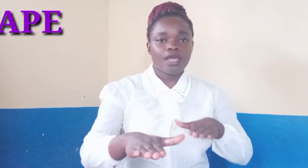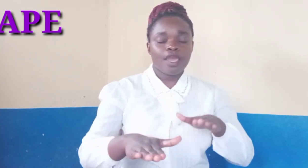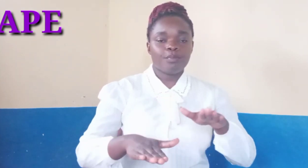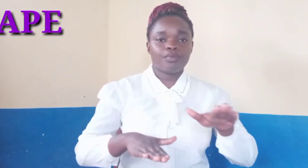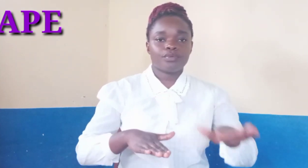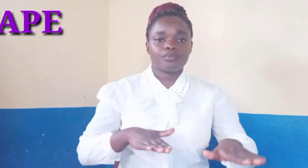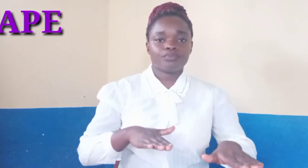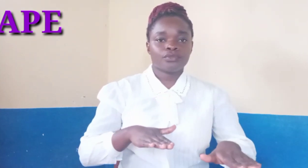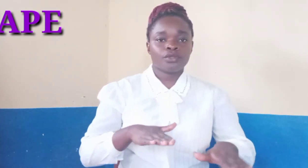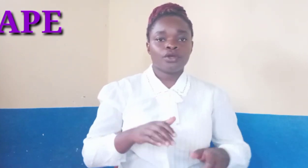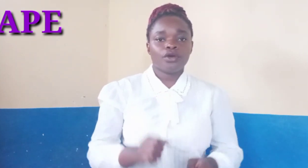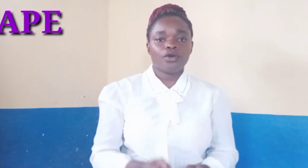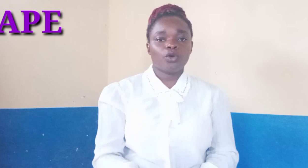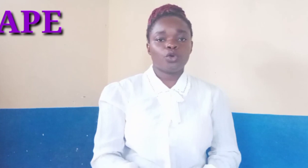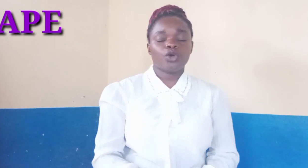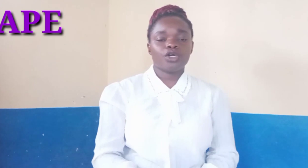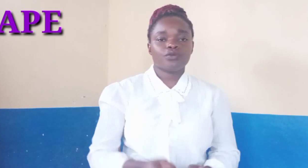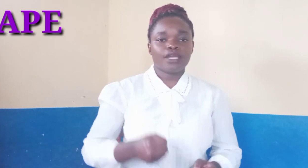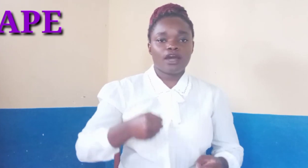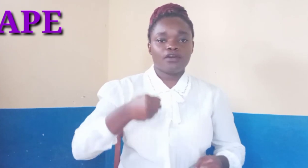Ape, ape. Or we have